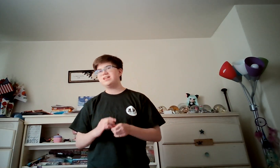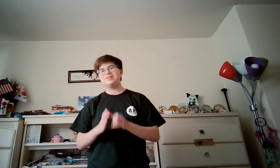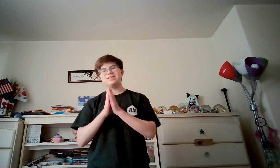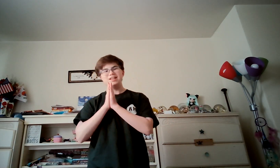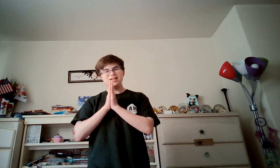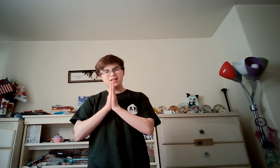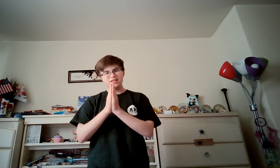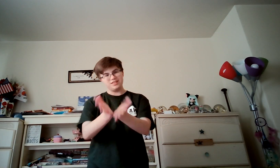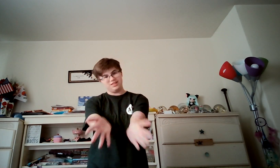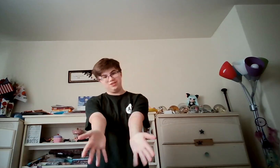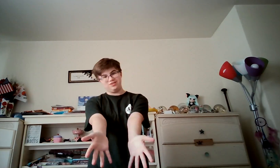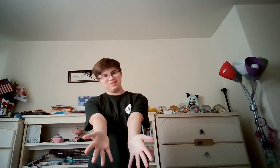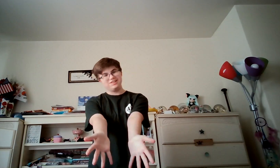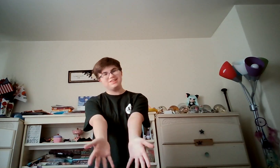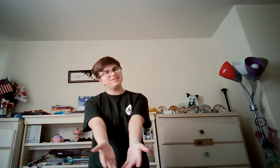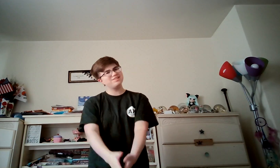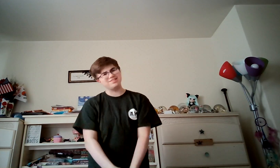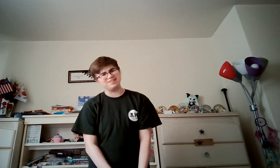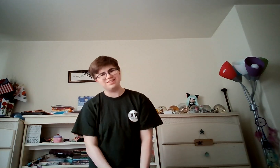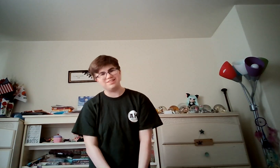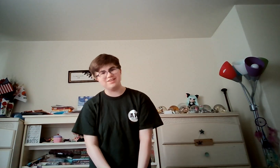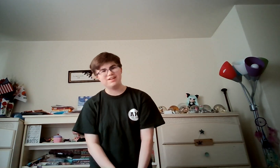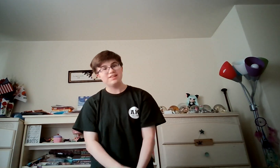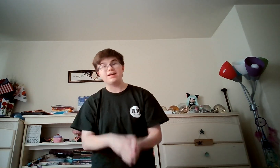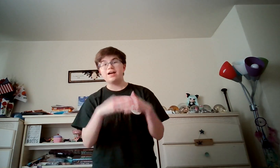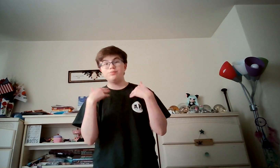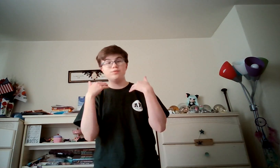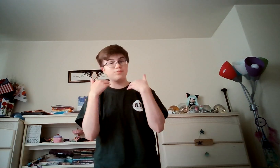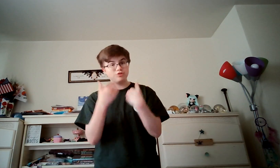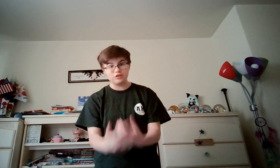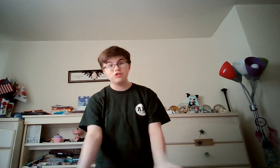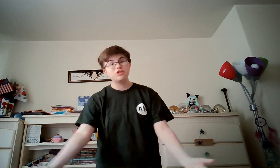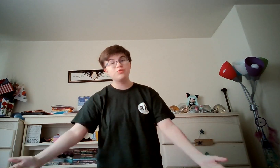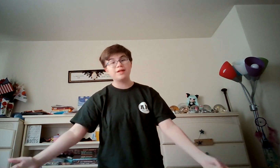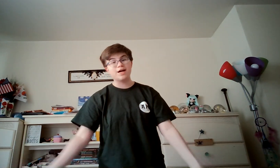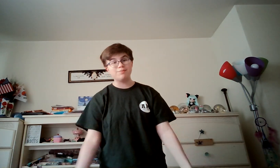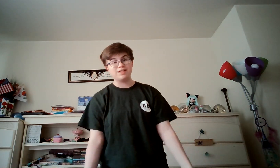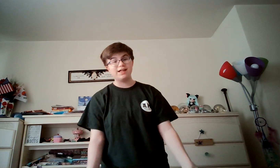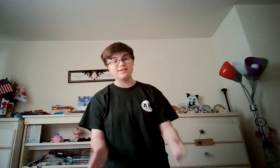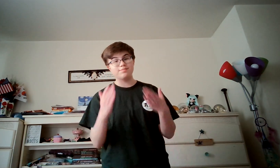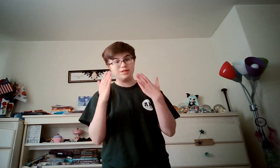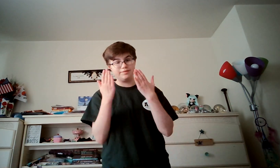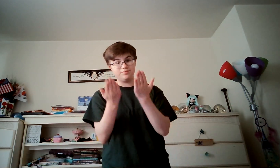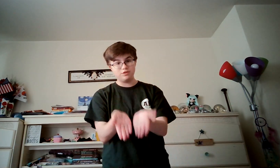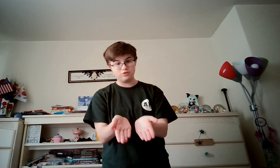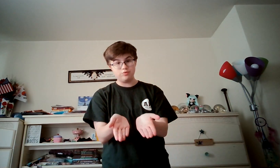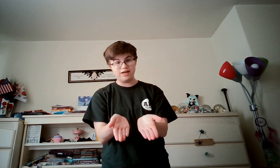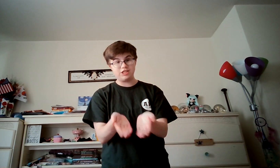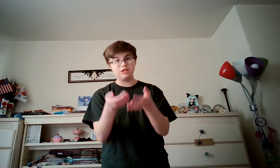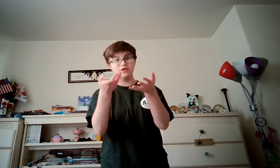what? Here. This is easier. Like, I will still show you when I come into class, but so you can actually learn